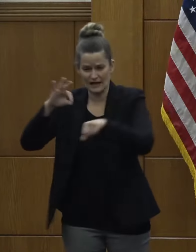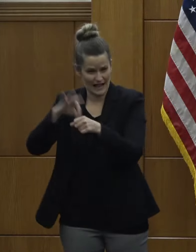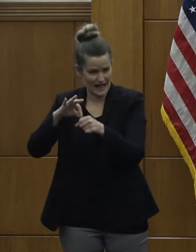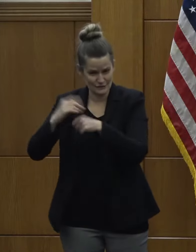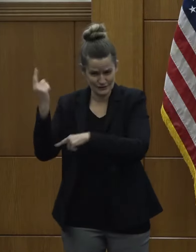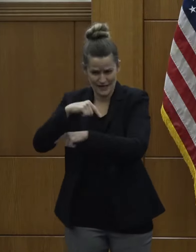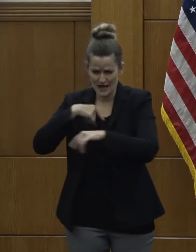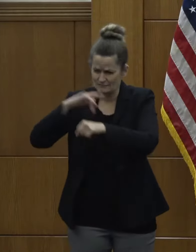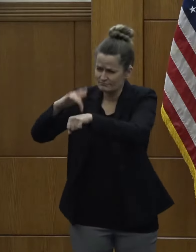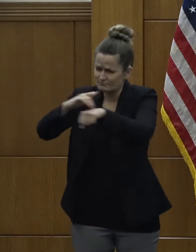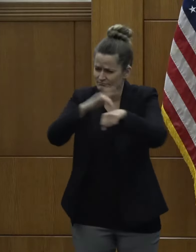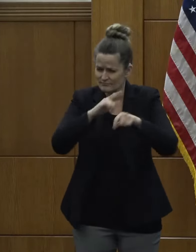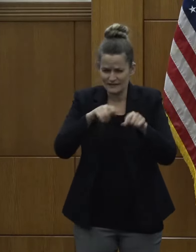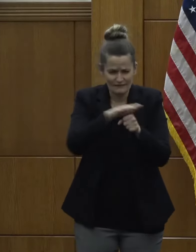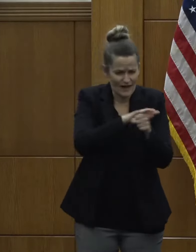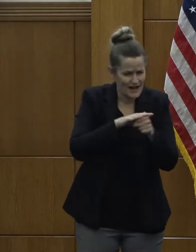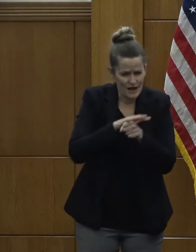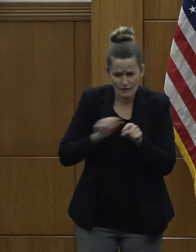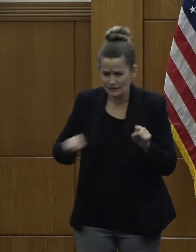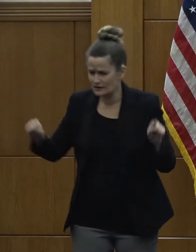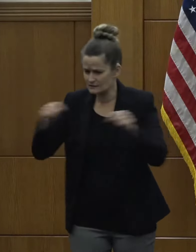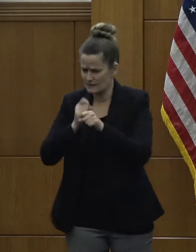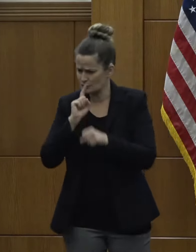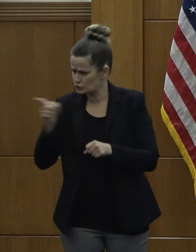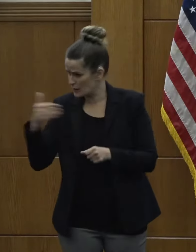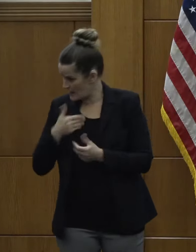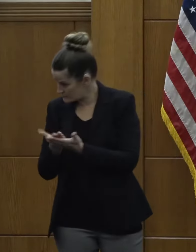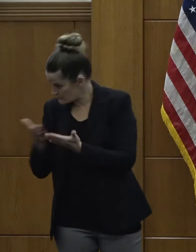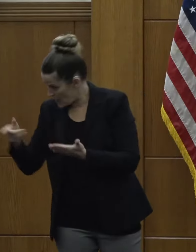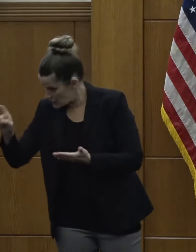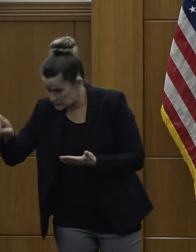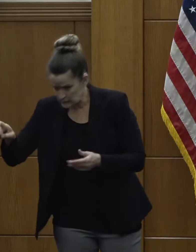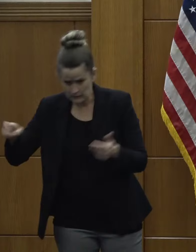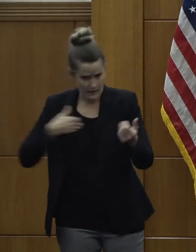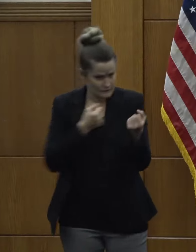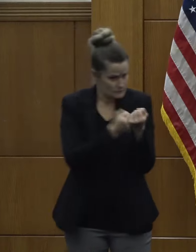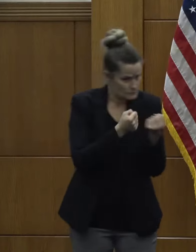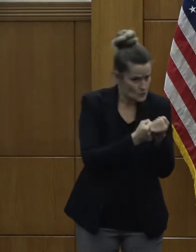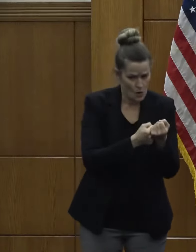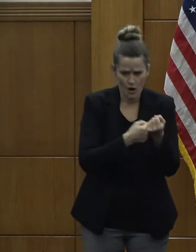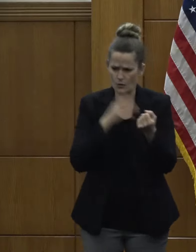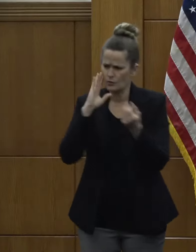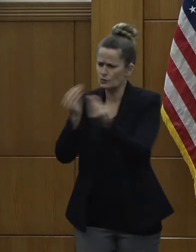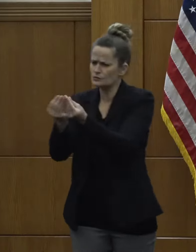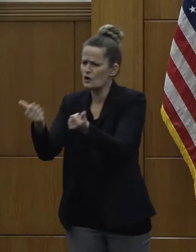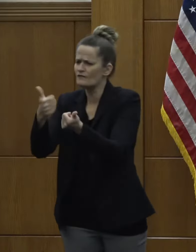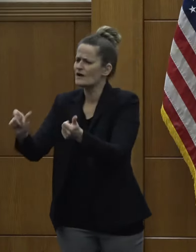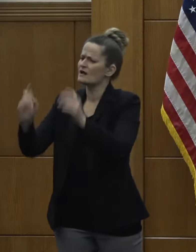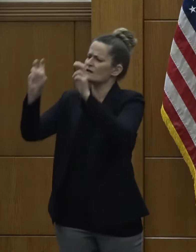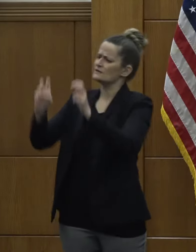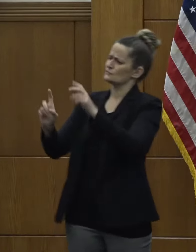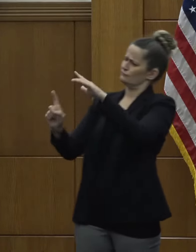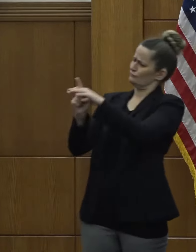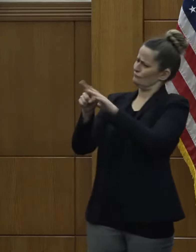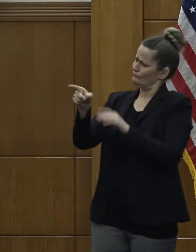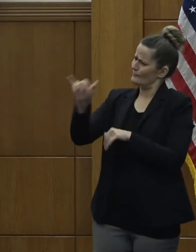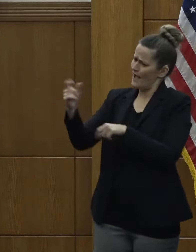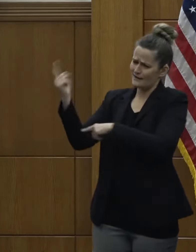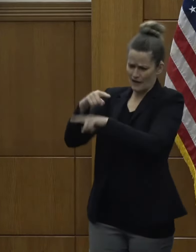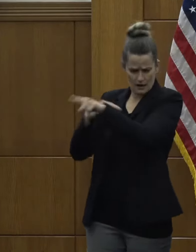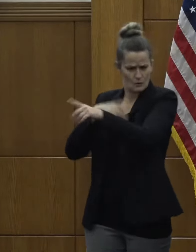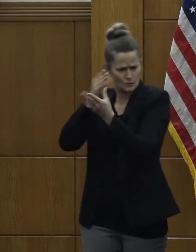that they needed. If they had any issues at the precincts, we would rectify those on the spot. So in most of the counties, cities that we've talked to today, they have